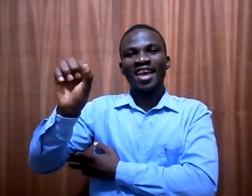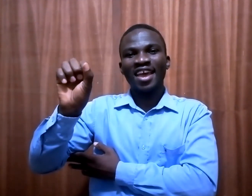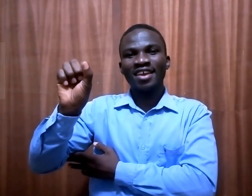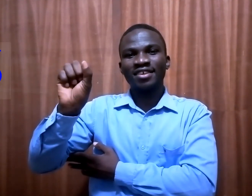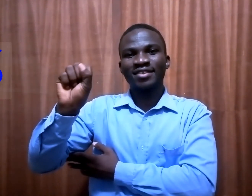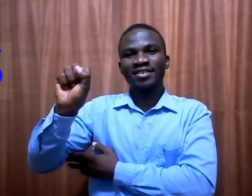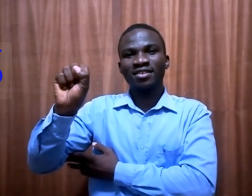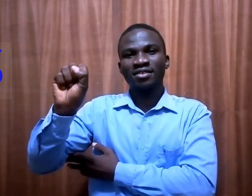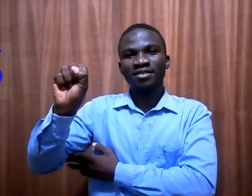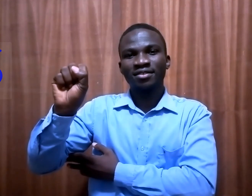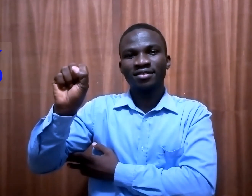S